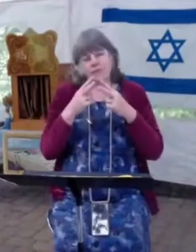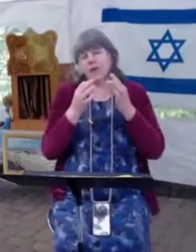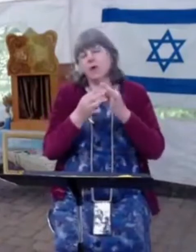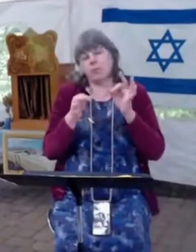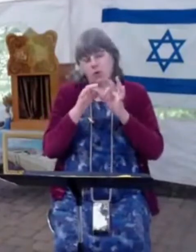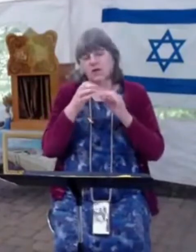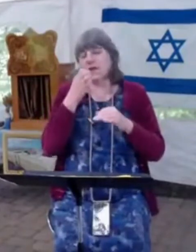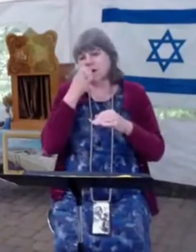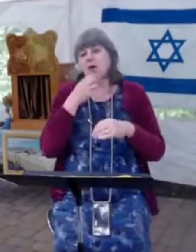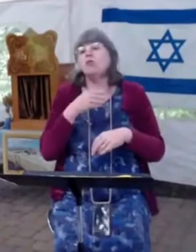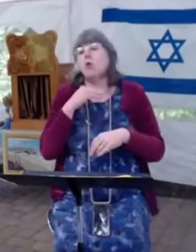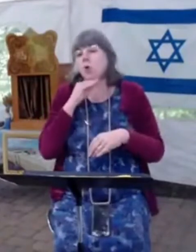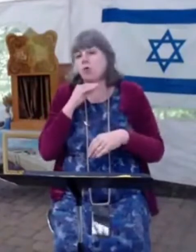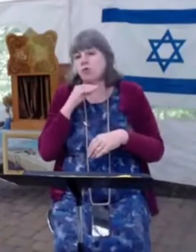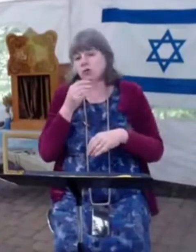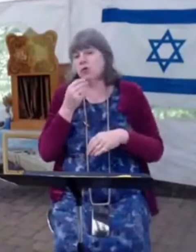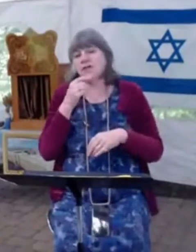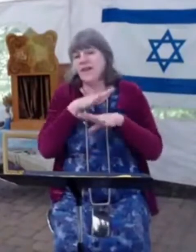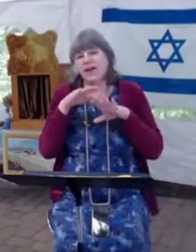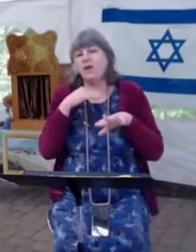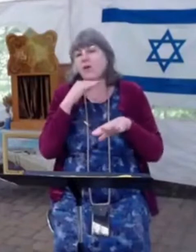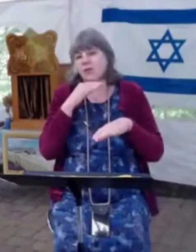but is it enough?